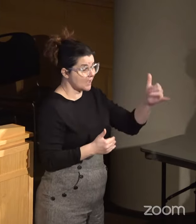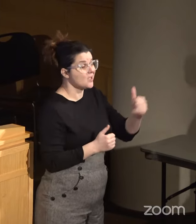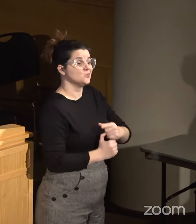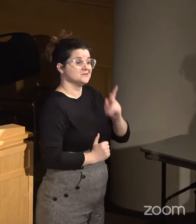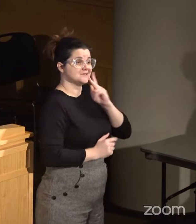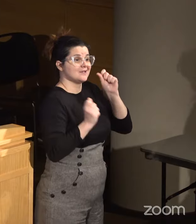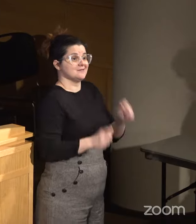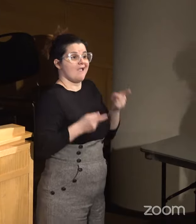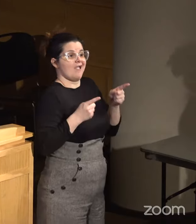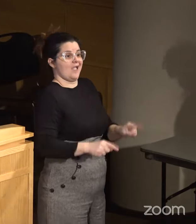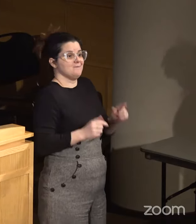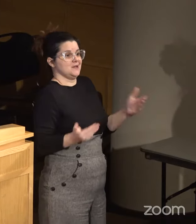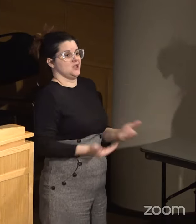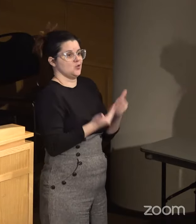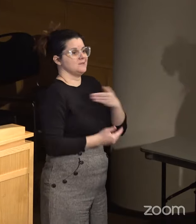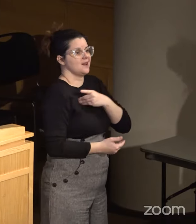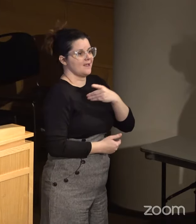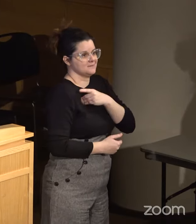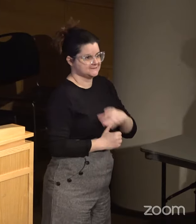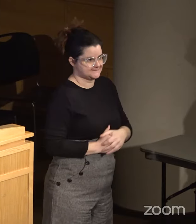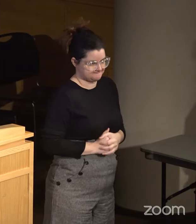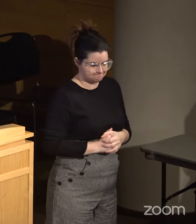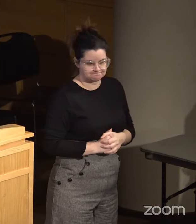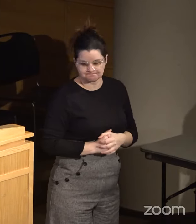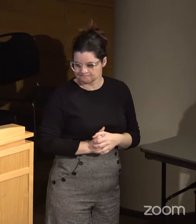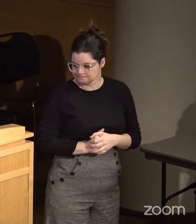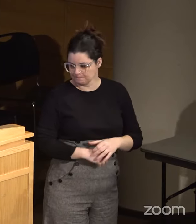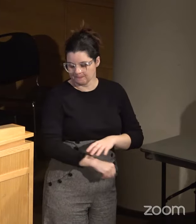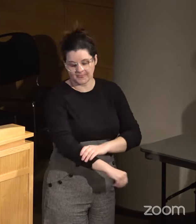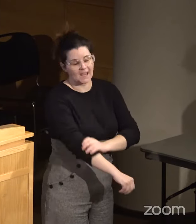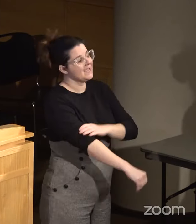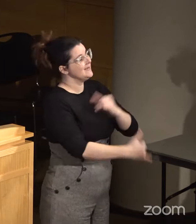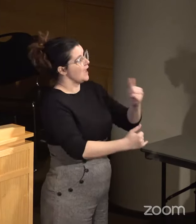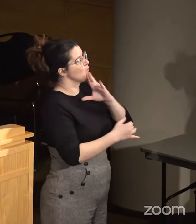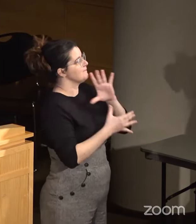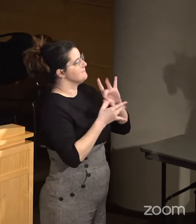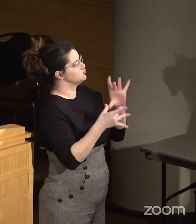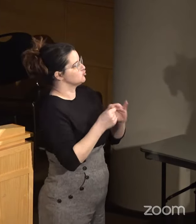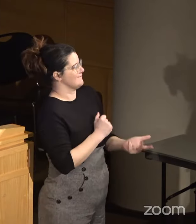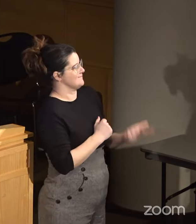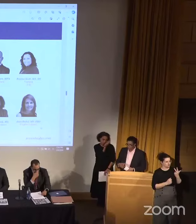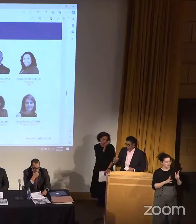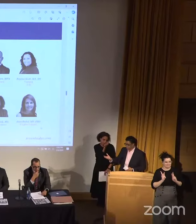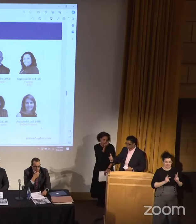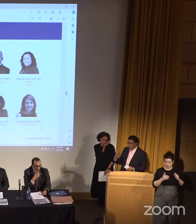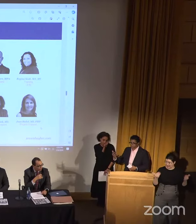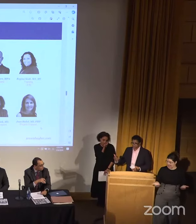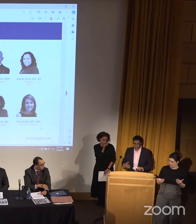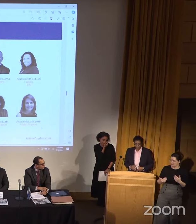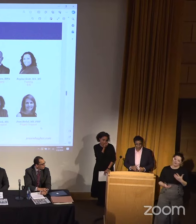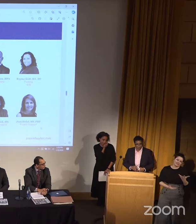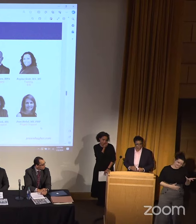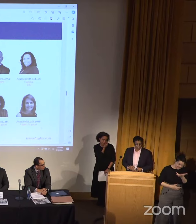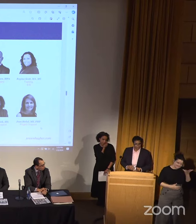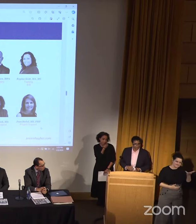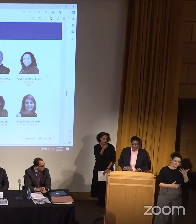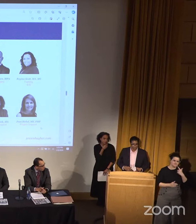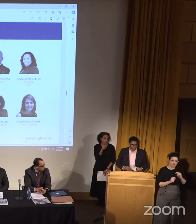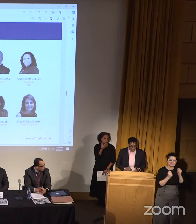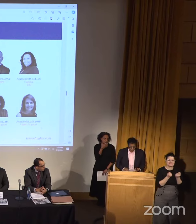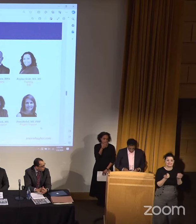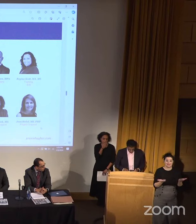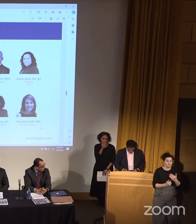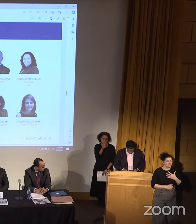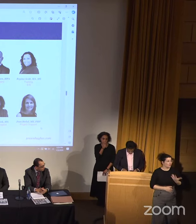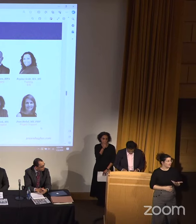believe that it can happen here in Minneapolis. Now I mentioned that we've got three people, or the five of us, from our team here,